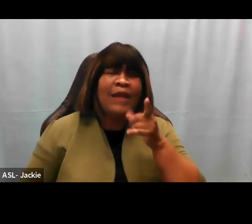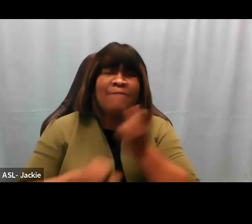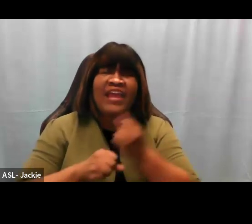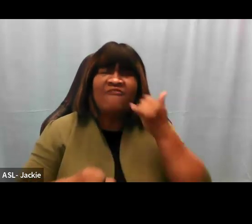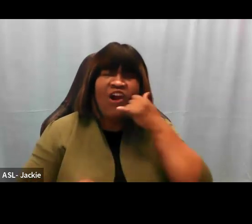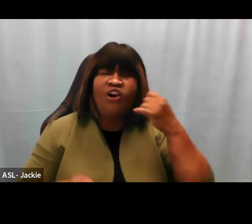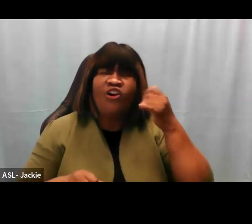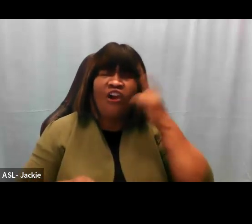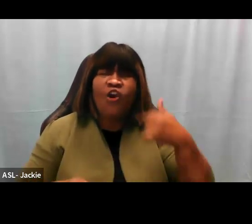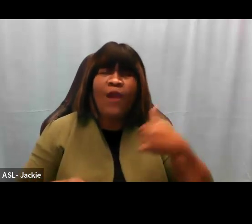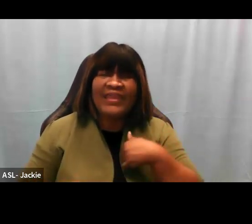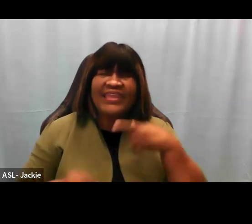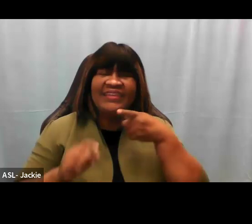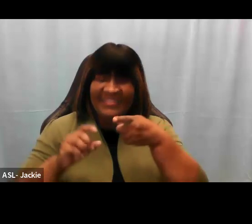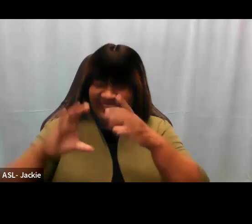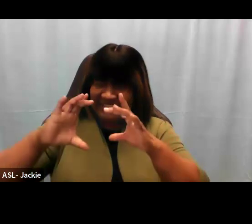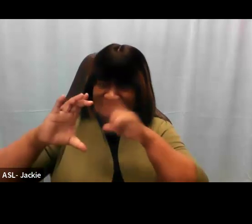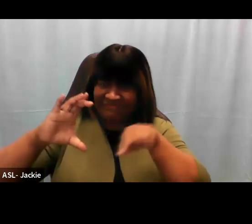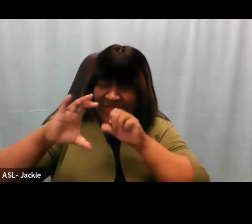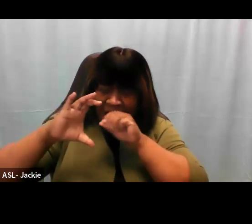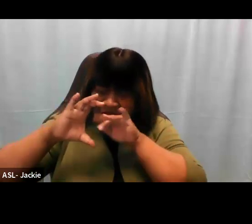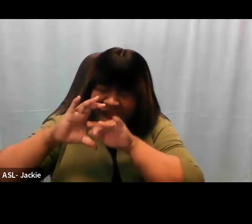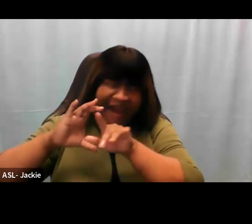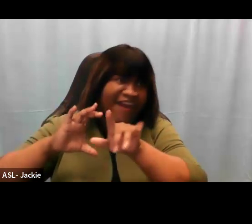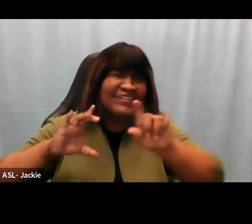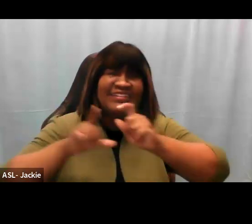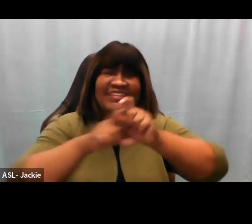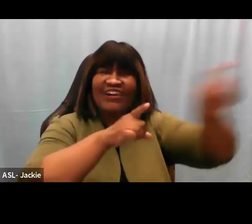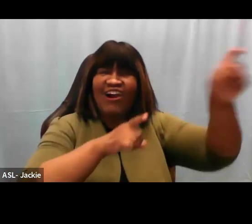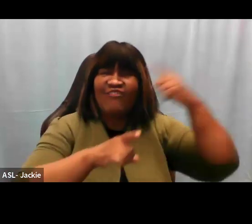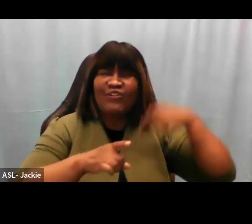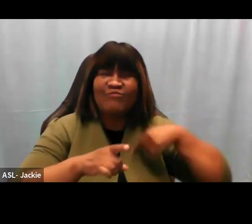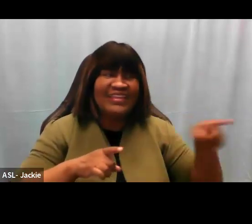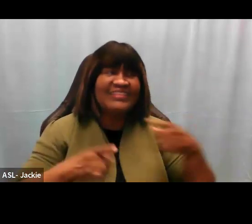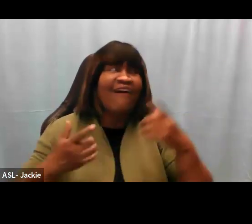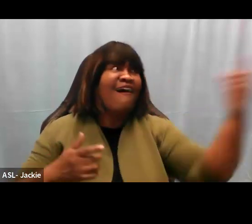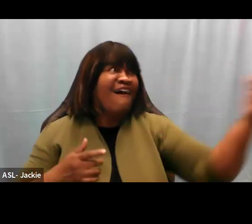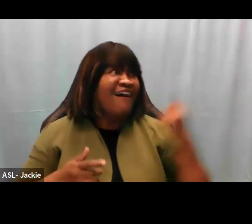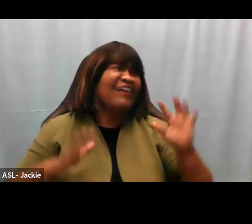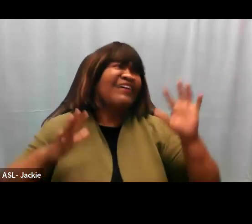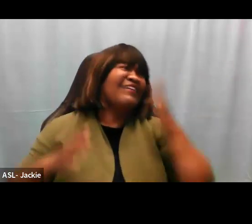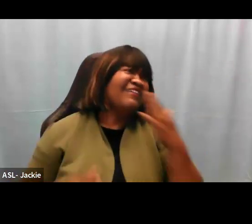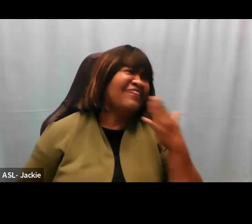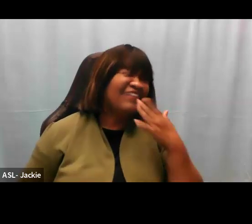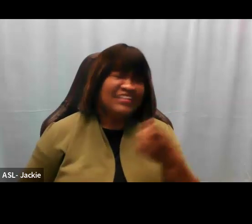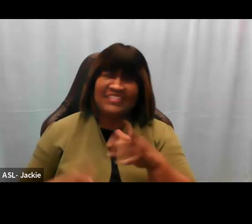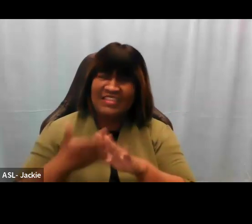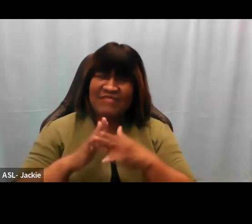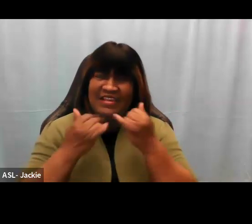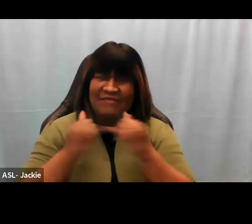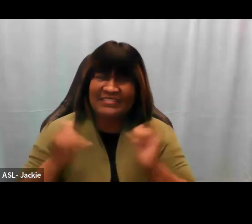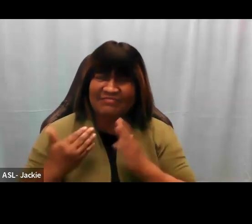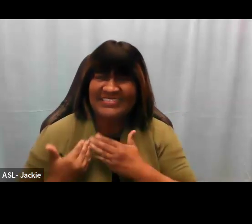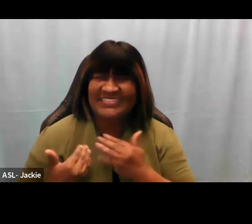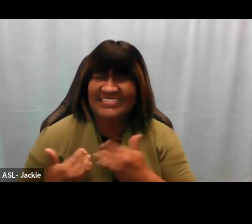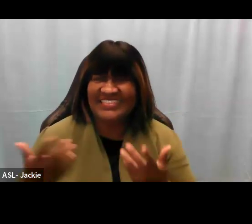me. And then they came right away and I was able to get out of the doorway. So things like that really increase the independence of people. And it's